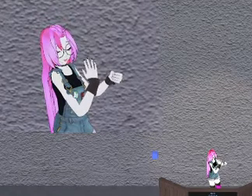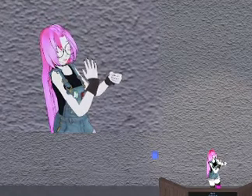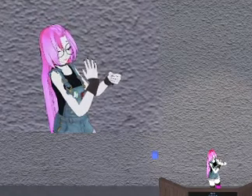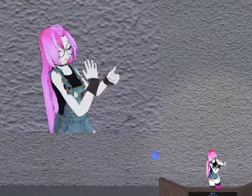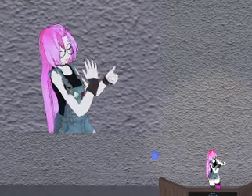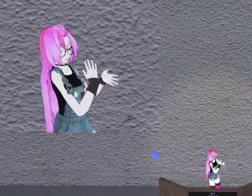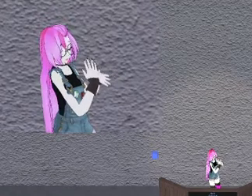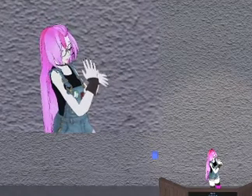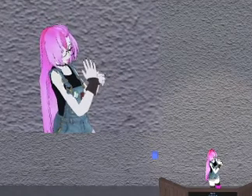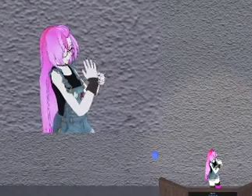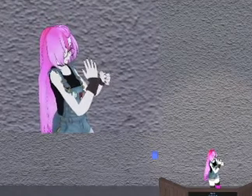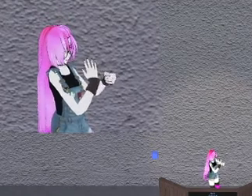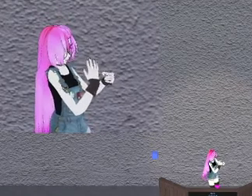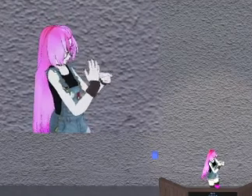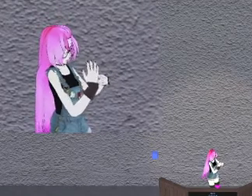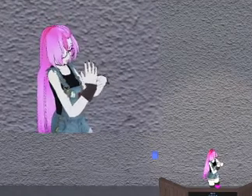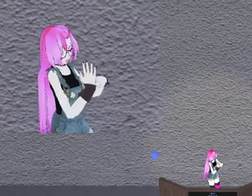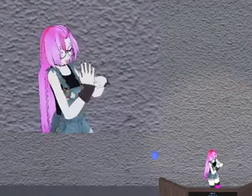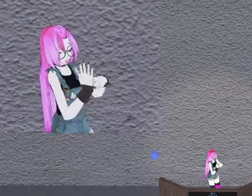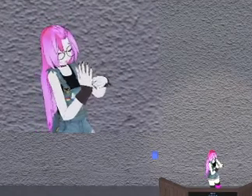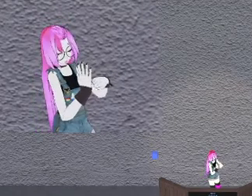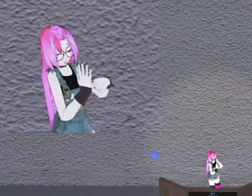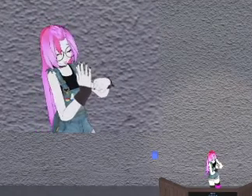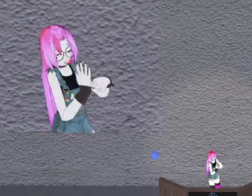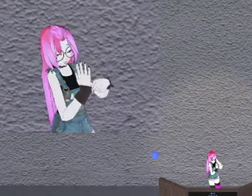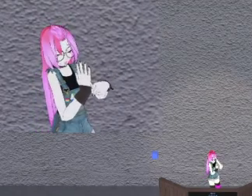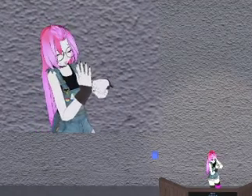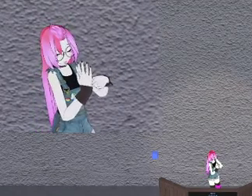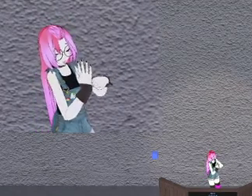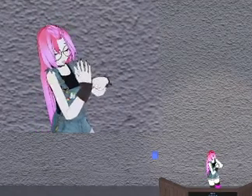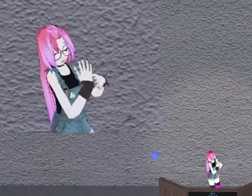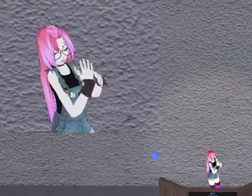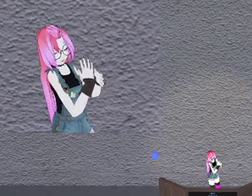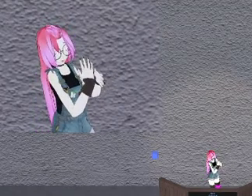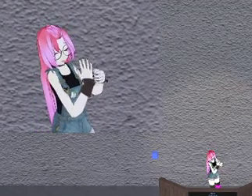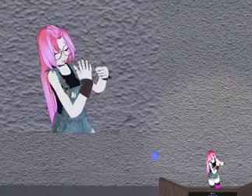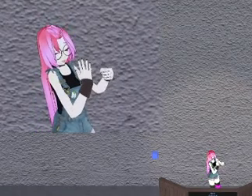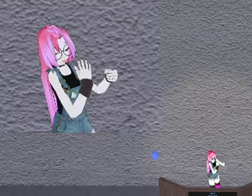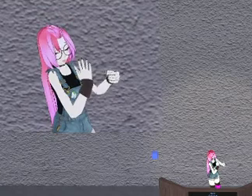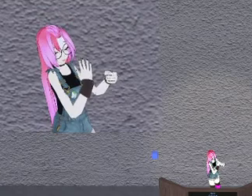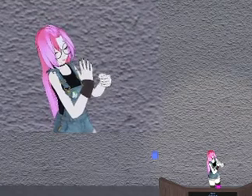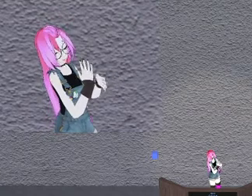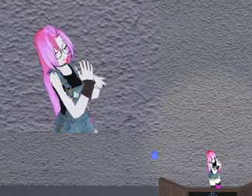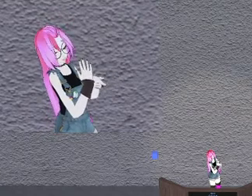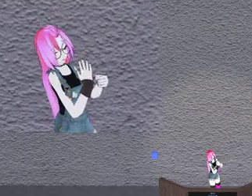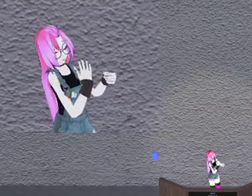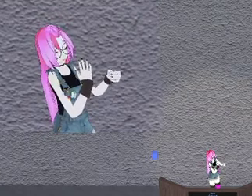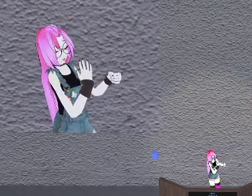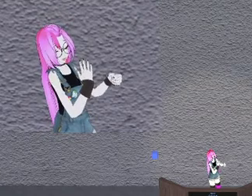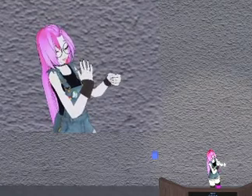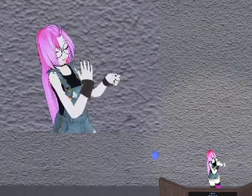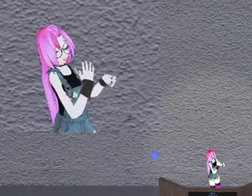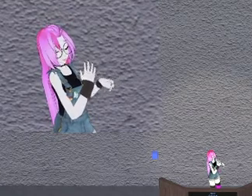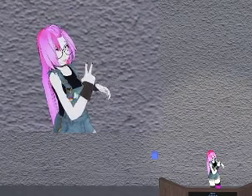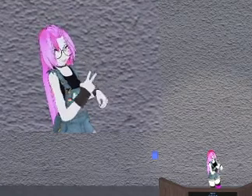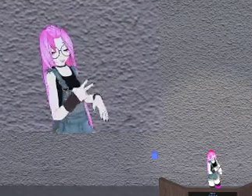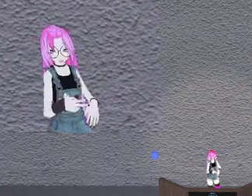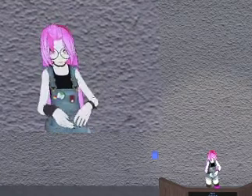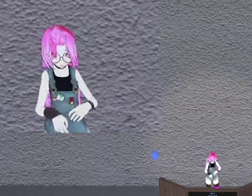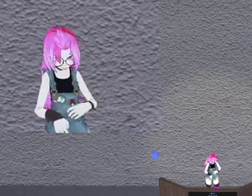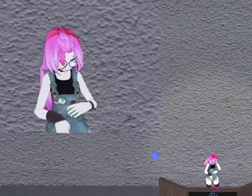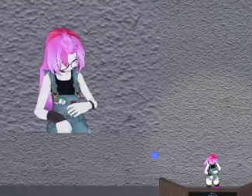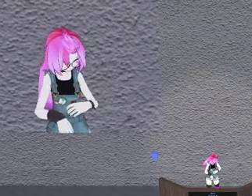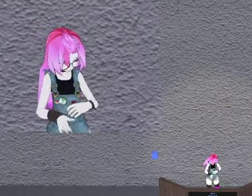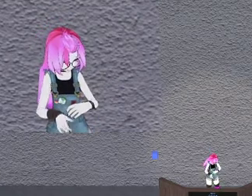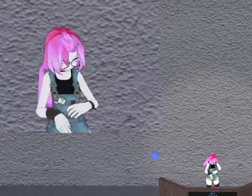Like that. So you're actually touching the side of your hand and you're pulling away from it. Does that make sense?